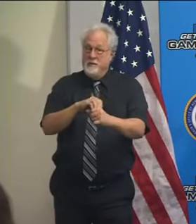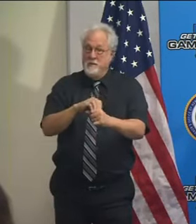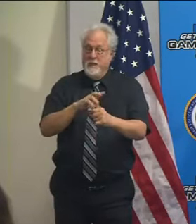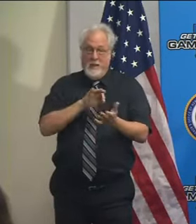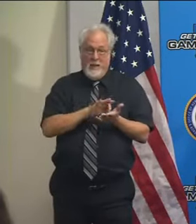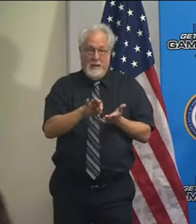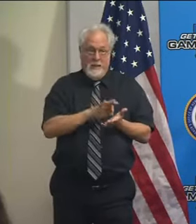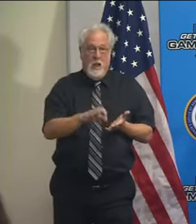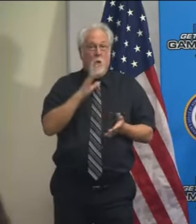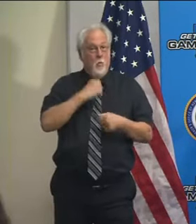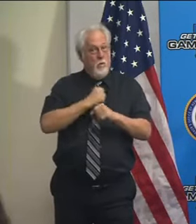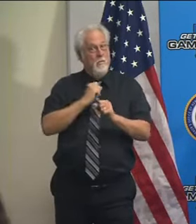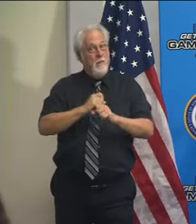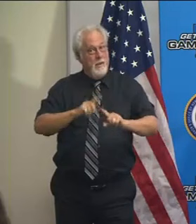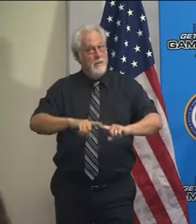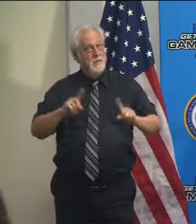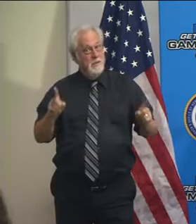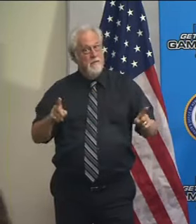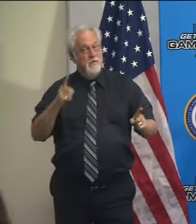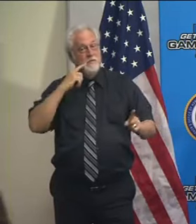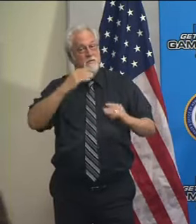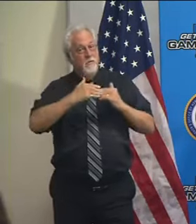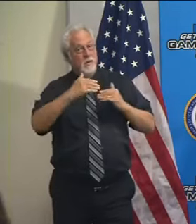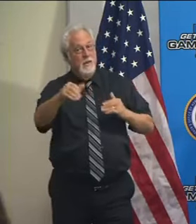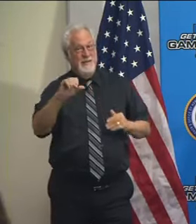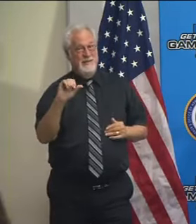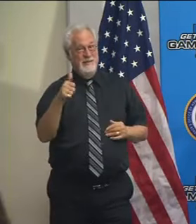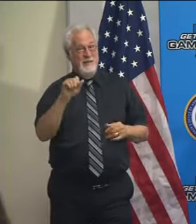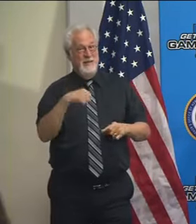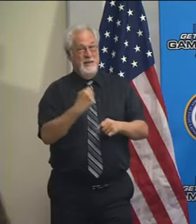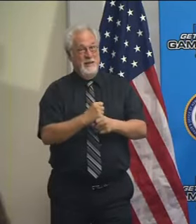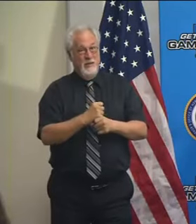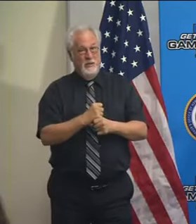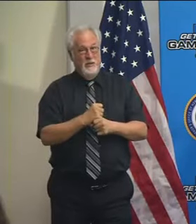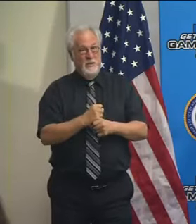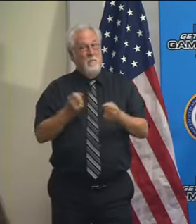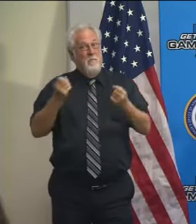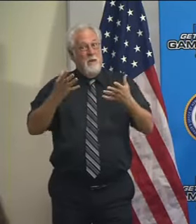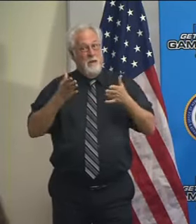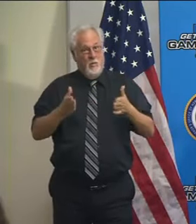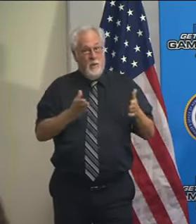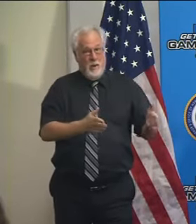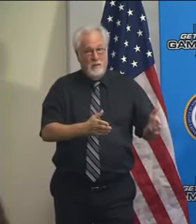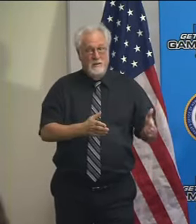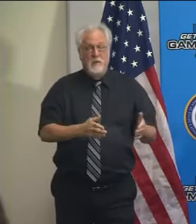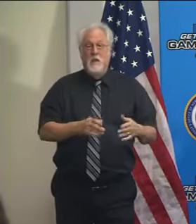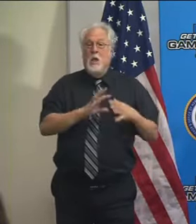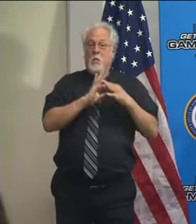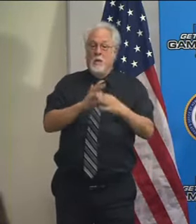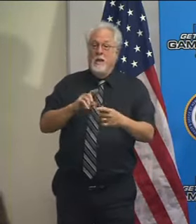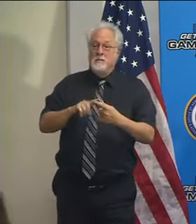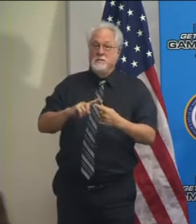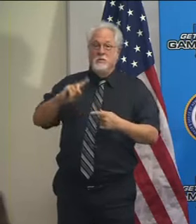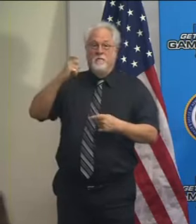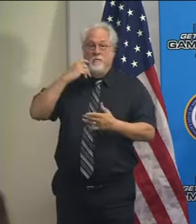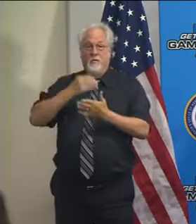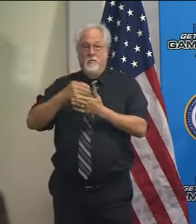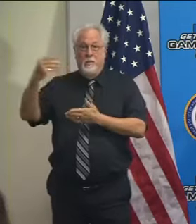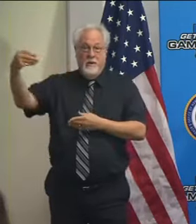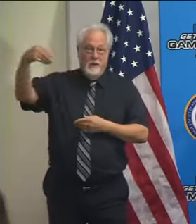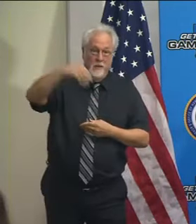going to make a difference for the next 10 years in many, many ways, both as it relates to allocation of federal funding